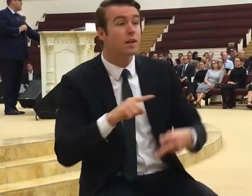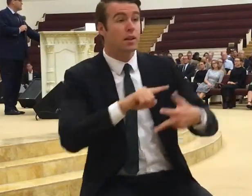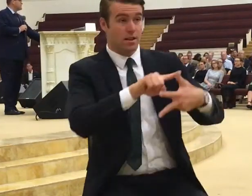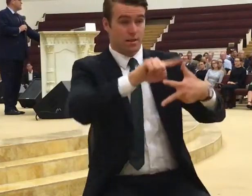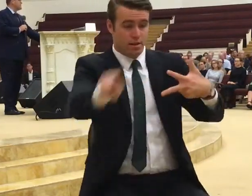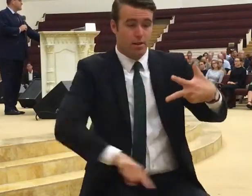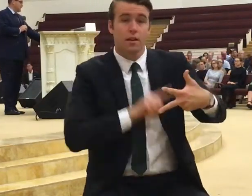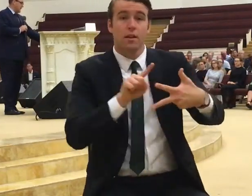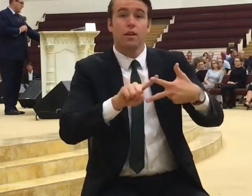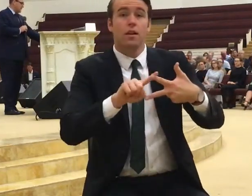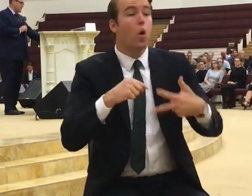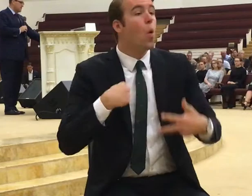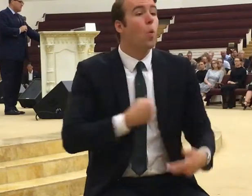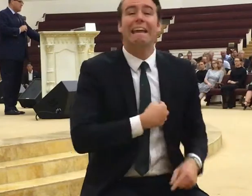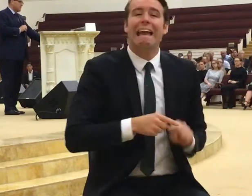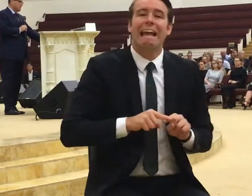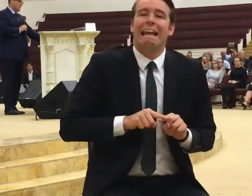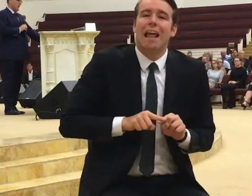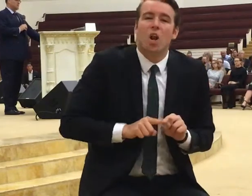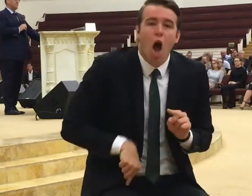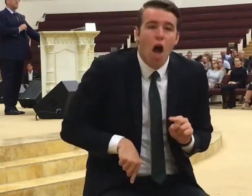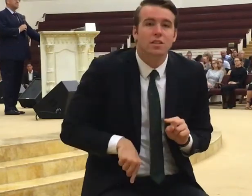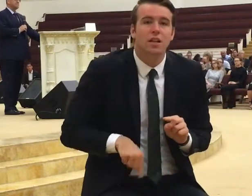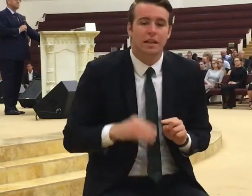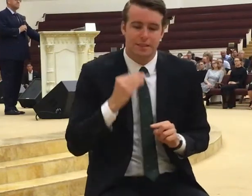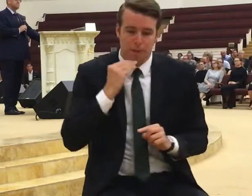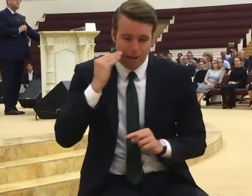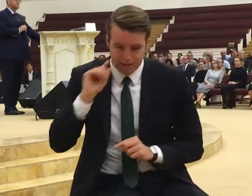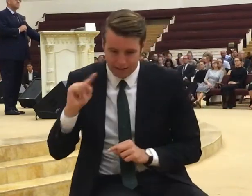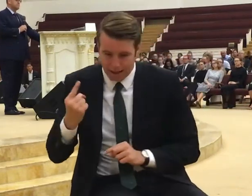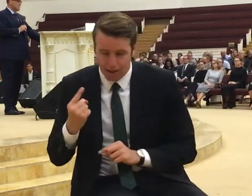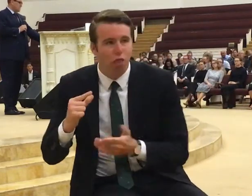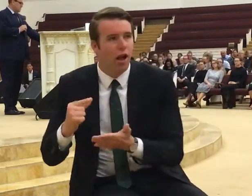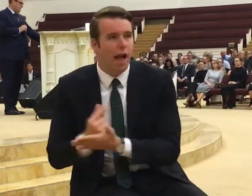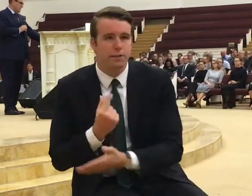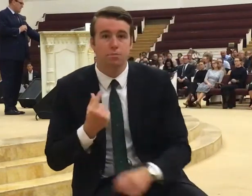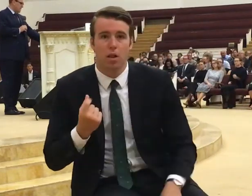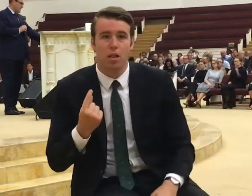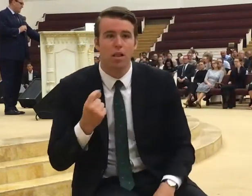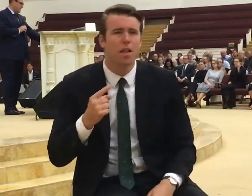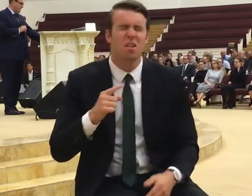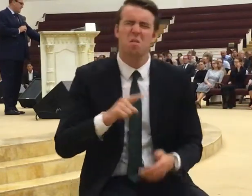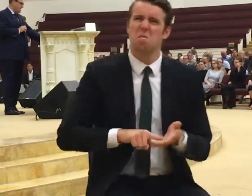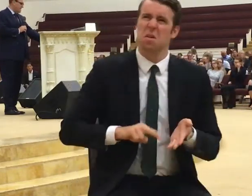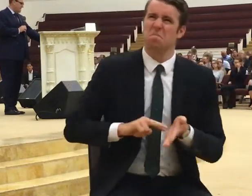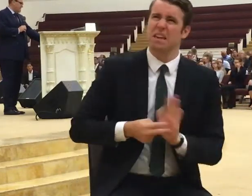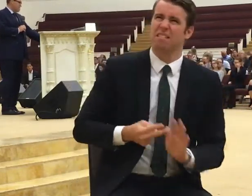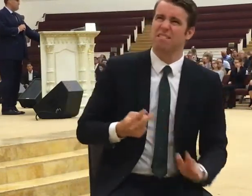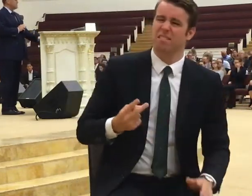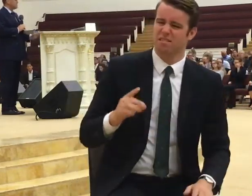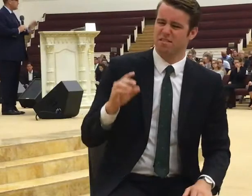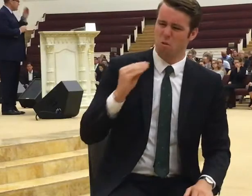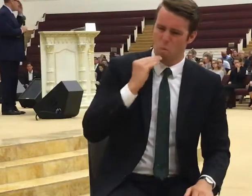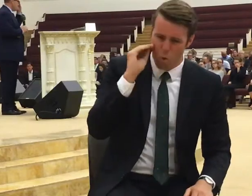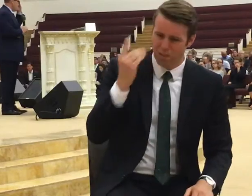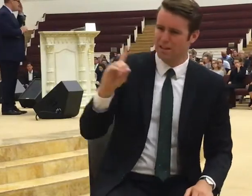cannot domesticate the gospel. What do I mean by that?